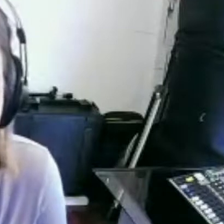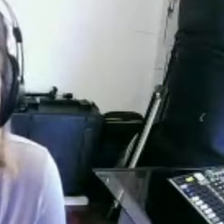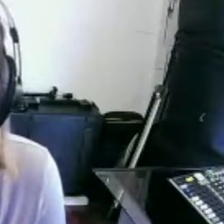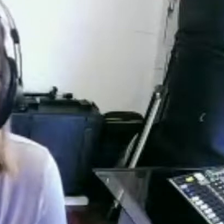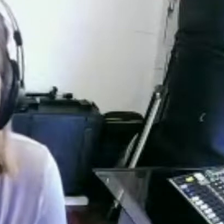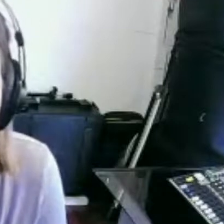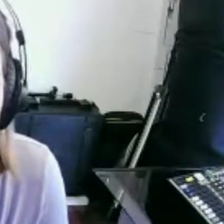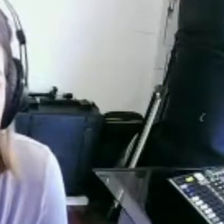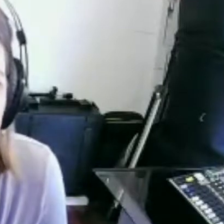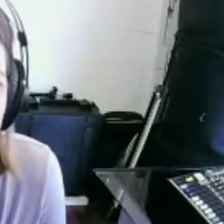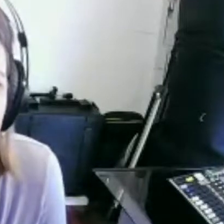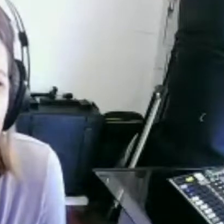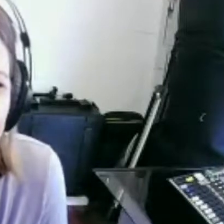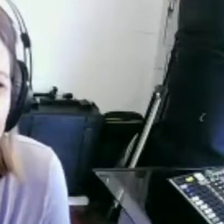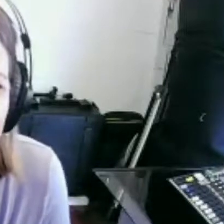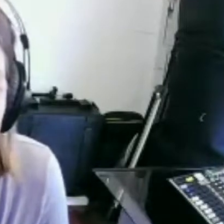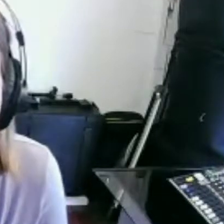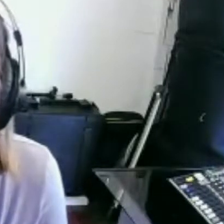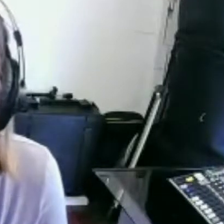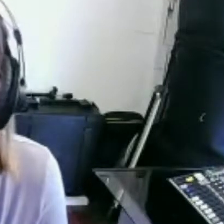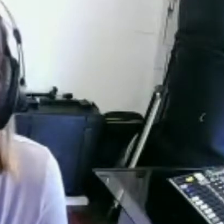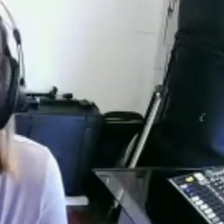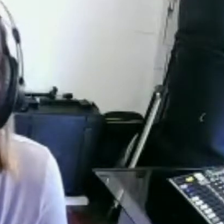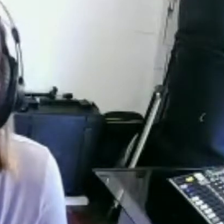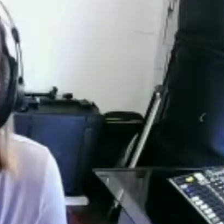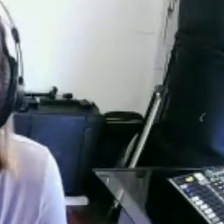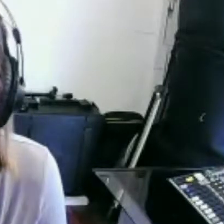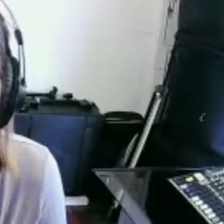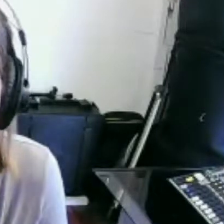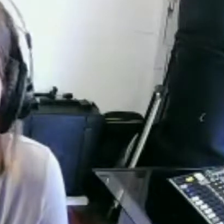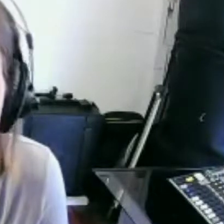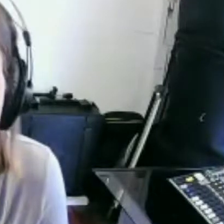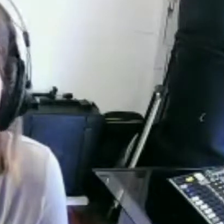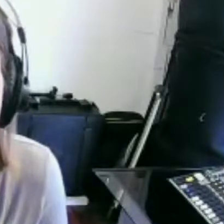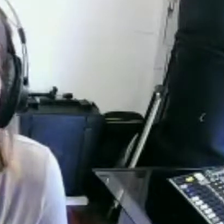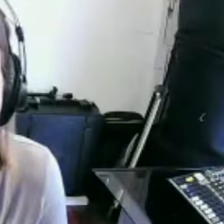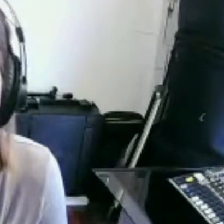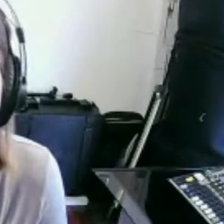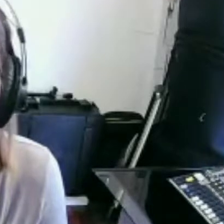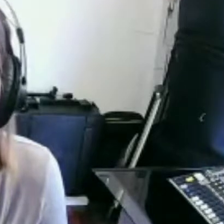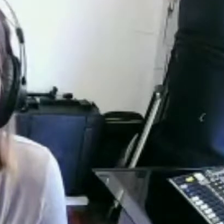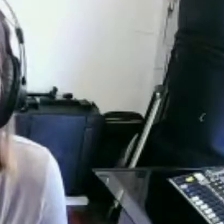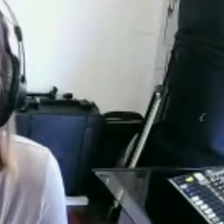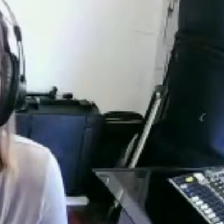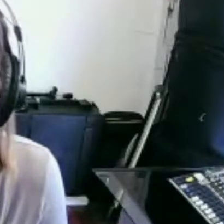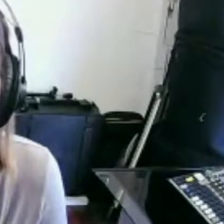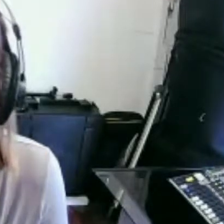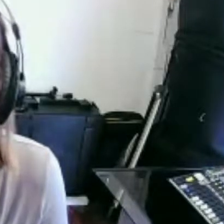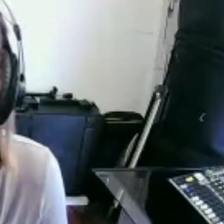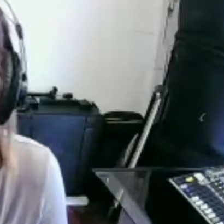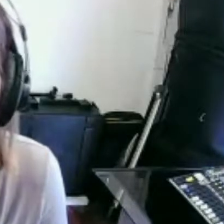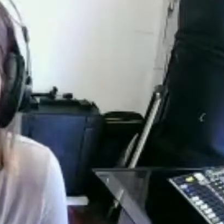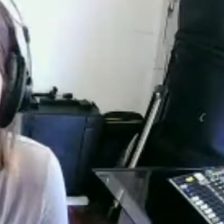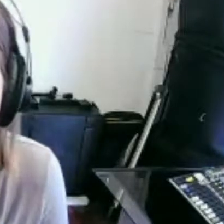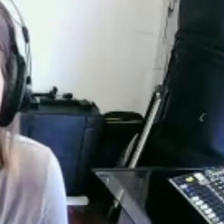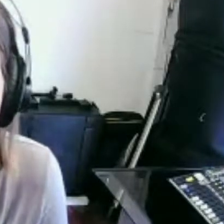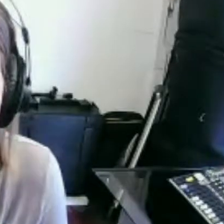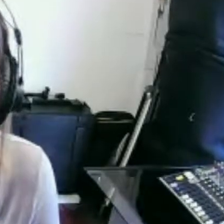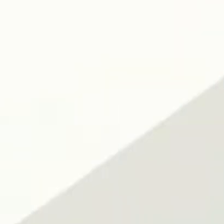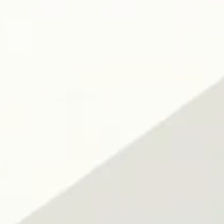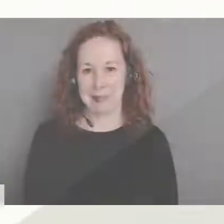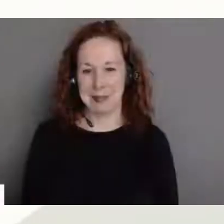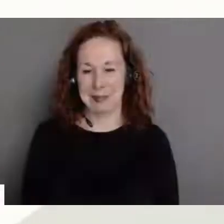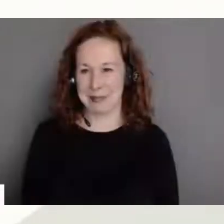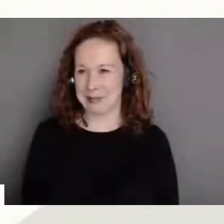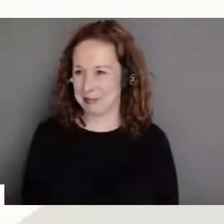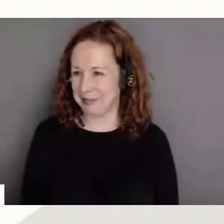of 20 years. Between work and home, there is never a dull moment in Tan's life. She's awesome. I'm kissing butt here, Tan. Come